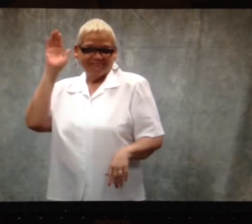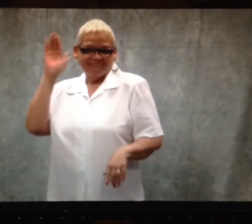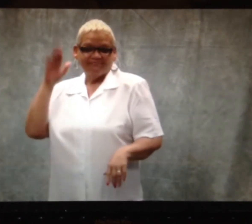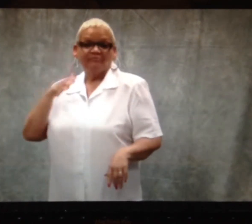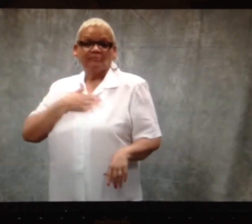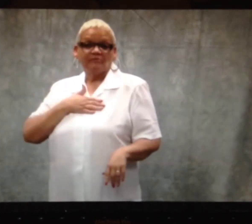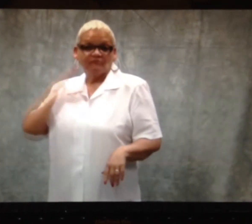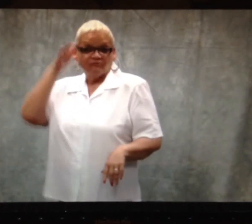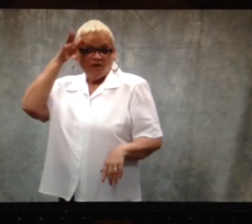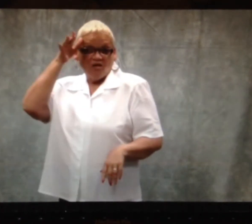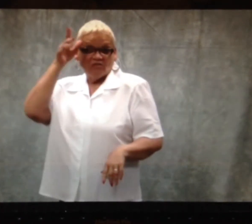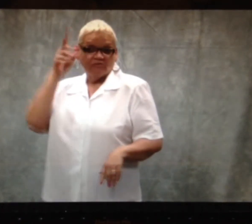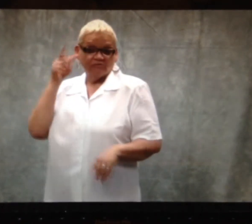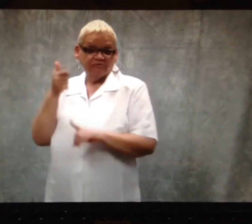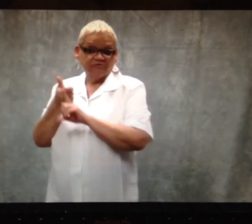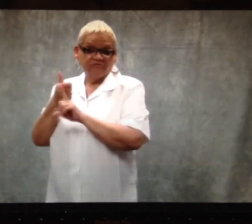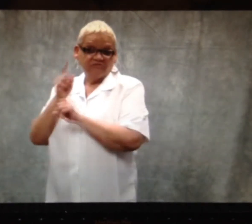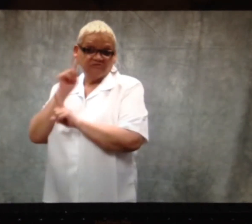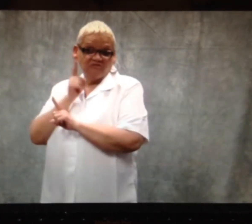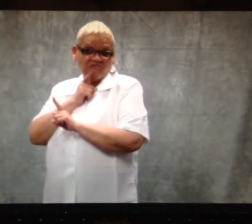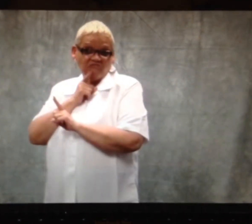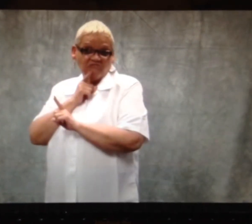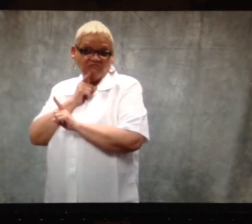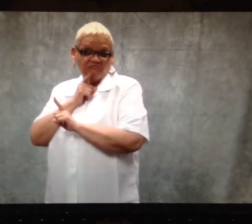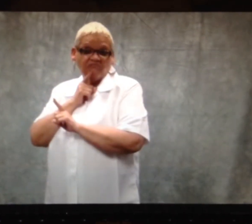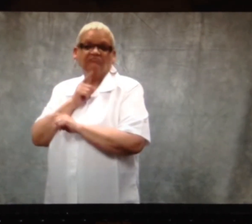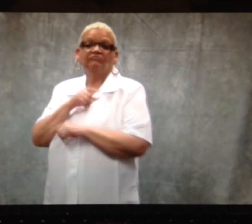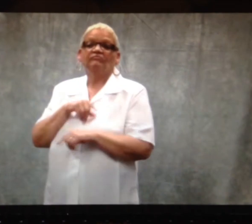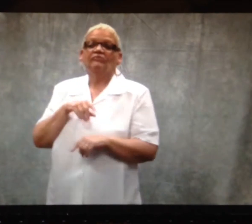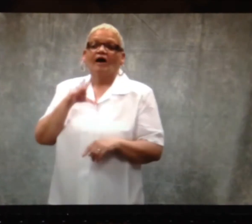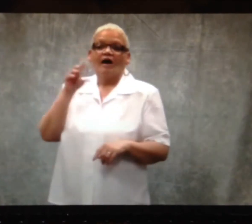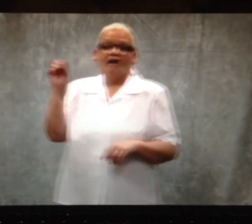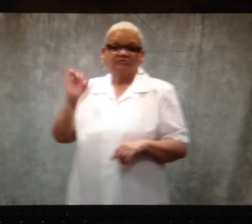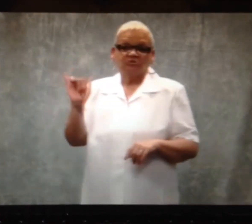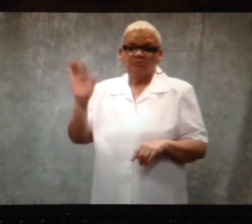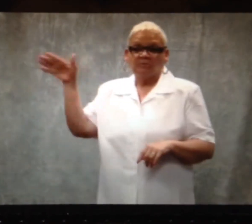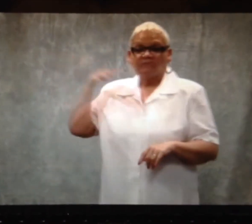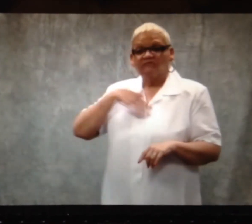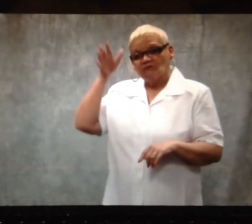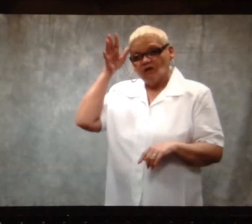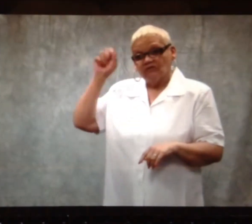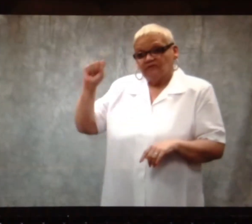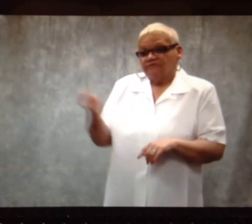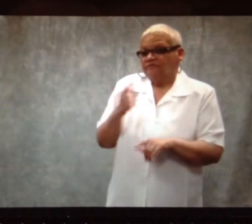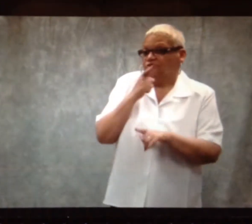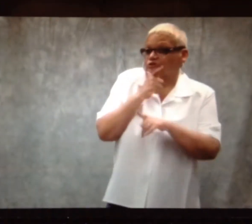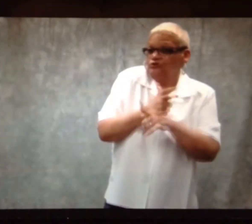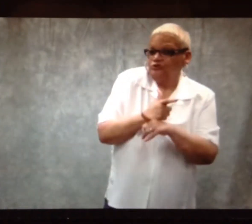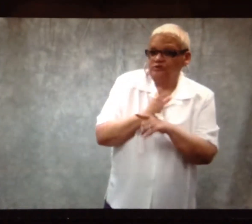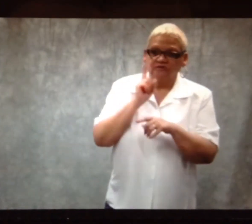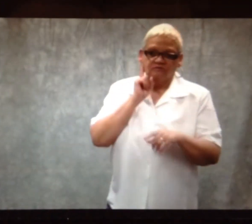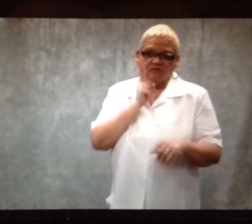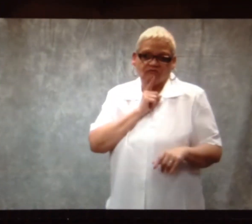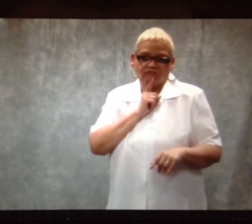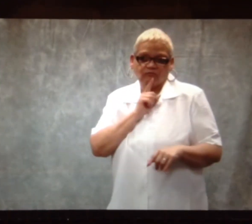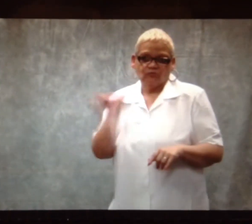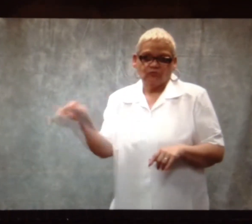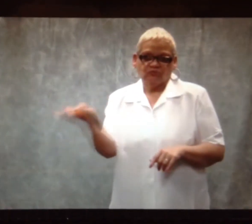My name is Deborah Fuller Fleetwood, and I want to tell you a little bit about myself. So